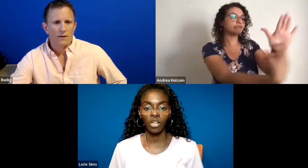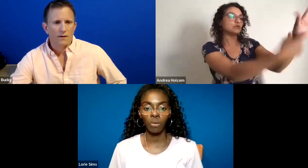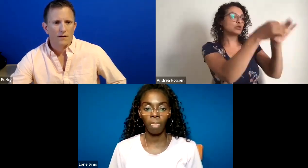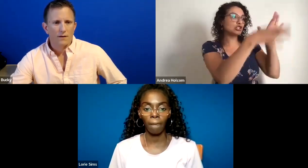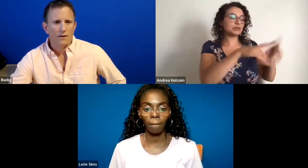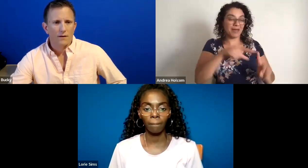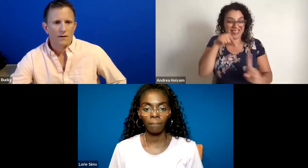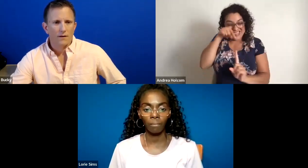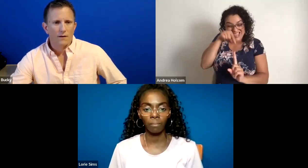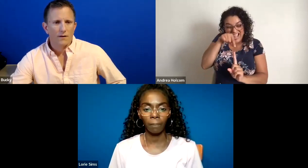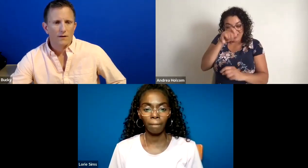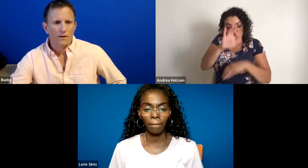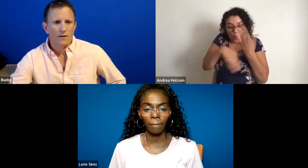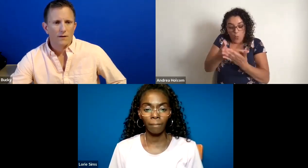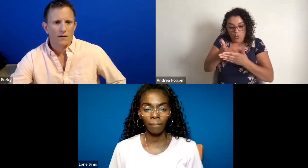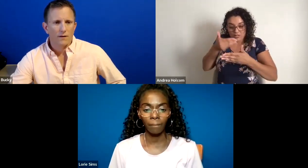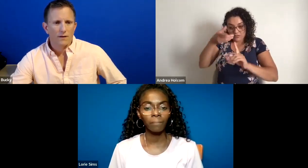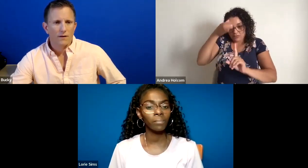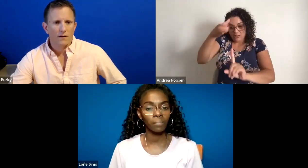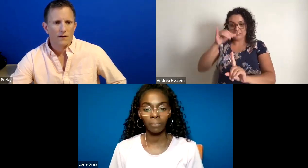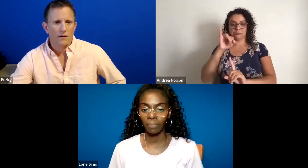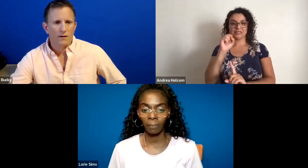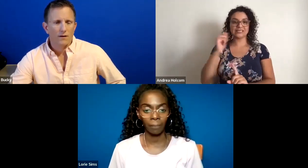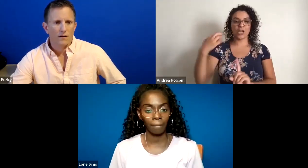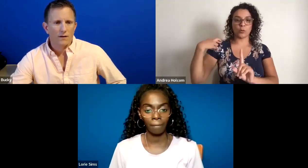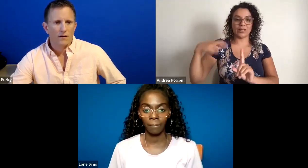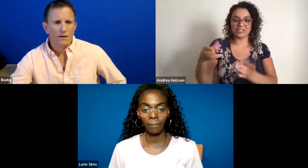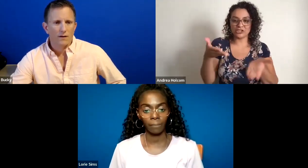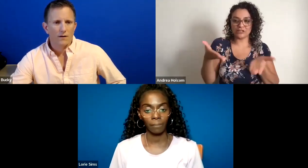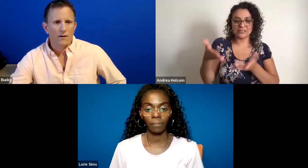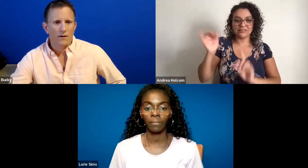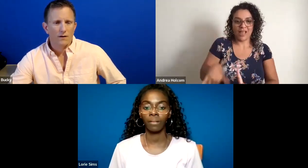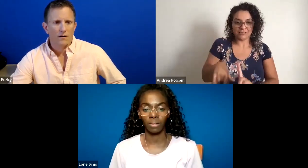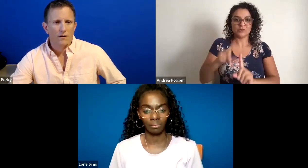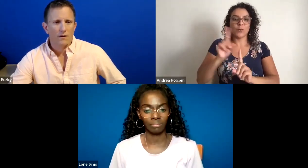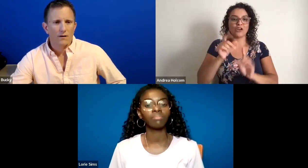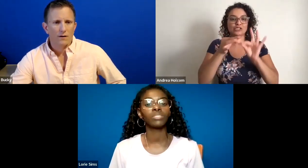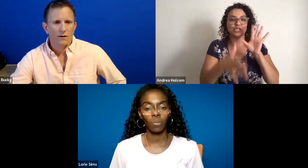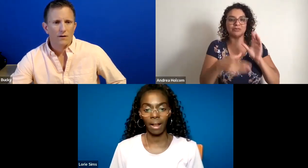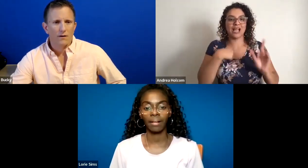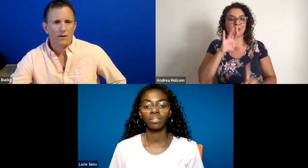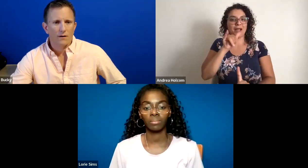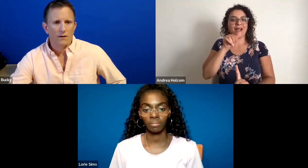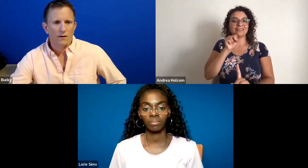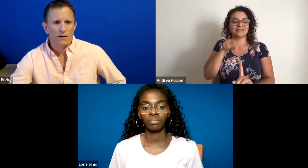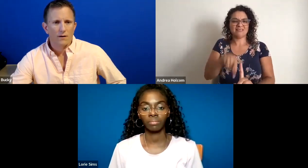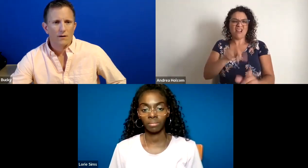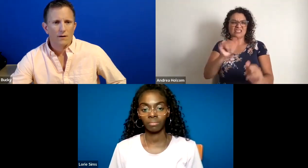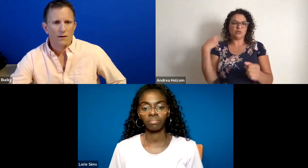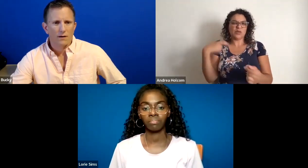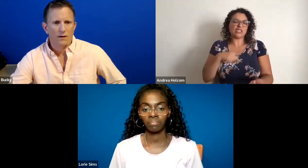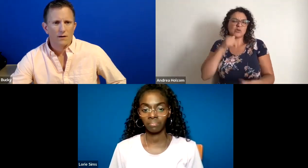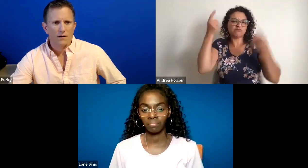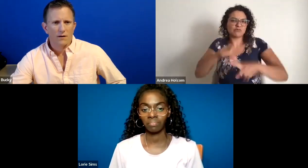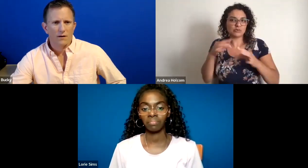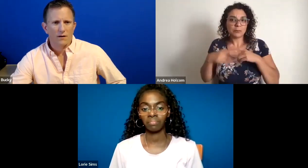just going to accept this assignment and just say we're going to ask for any interpreter. We need to think about the client. Is it a religious client?